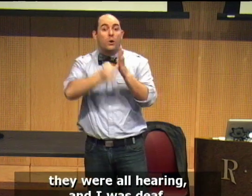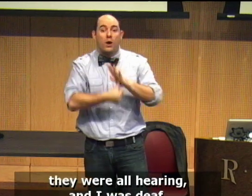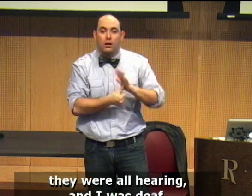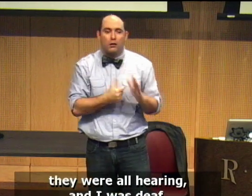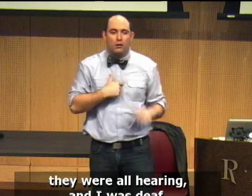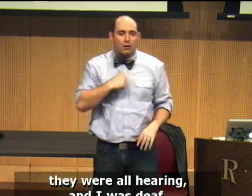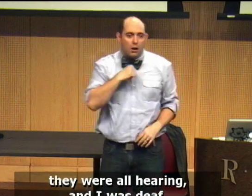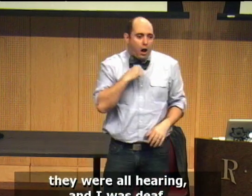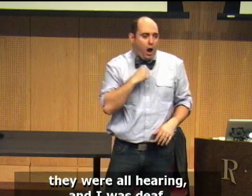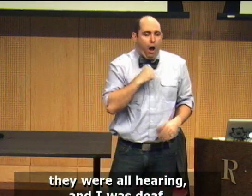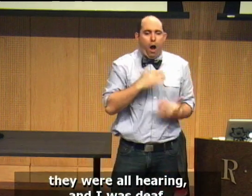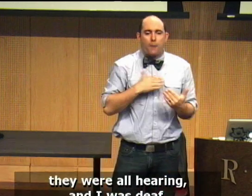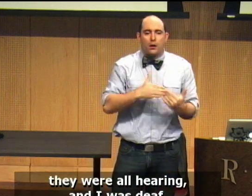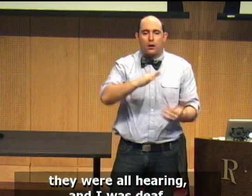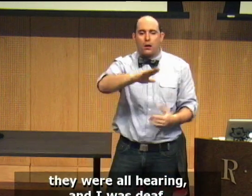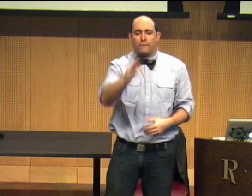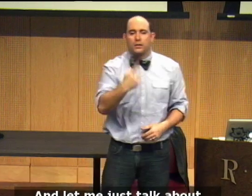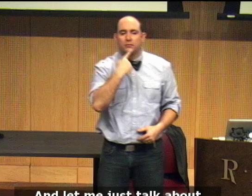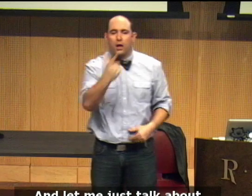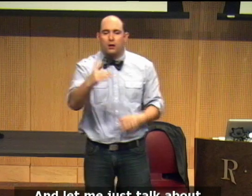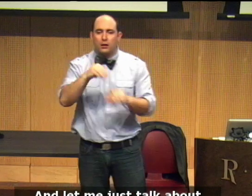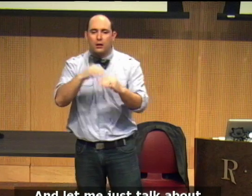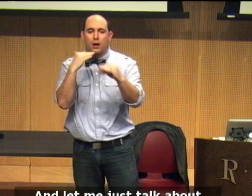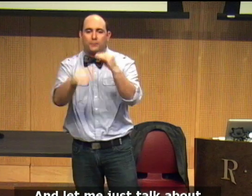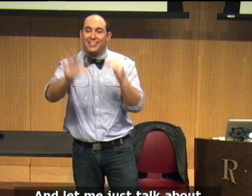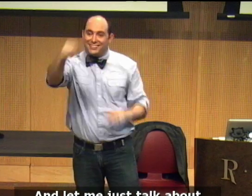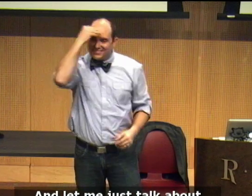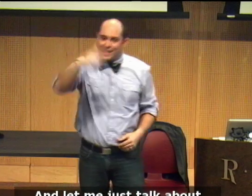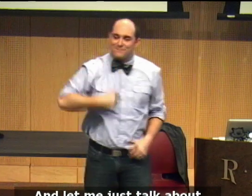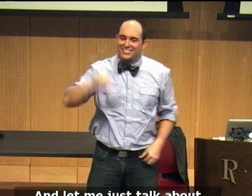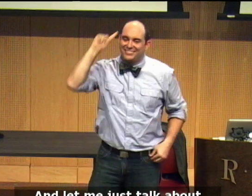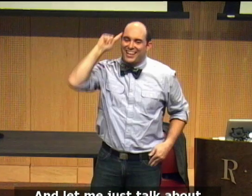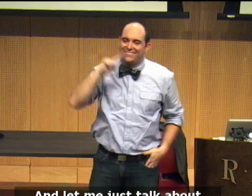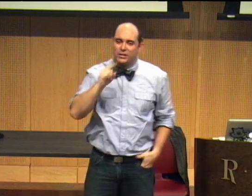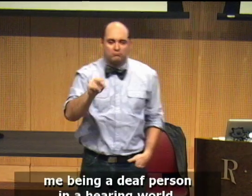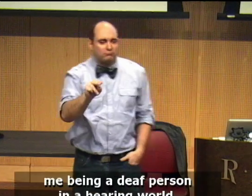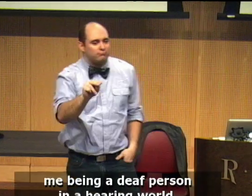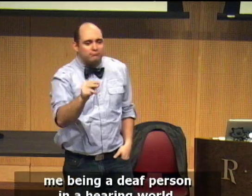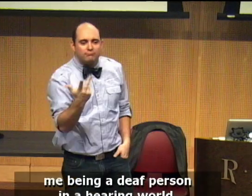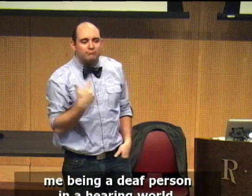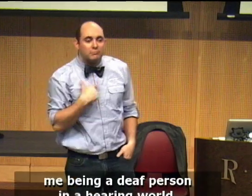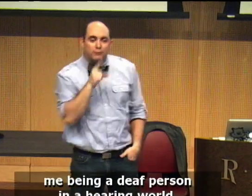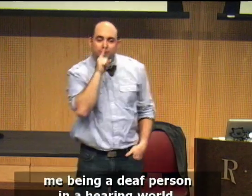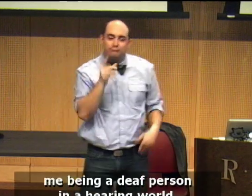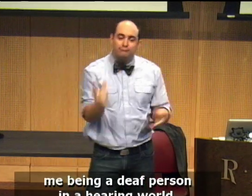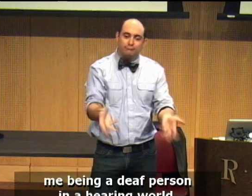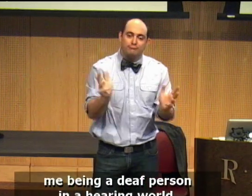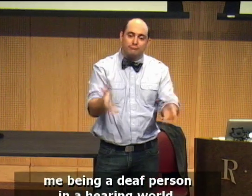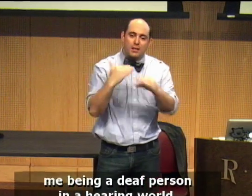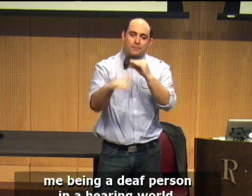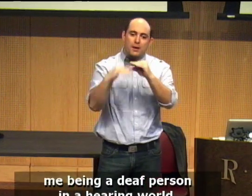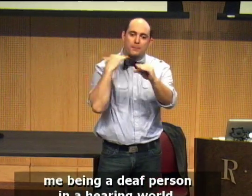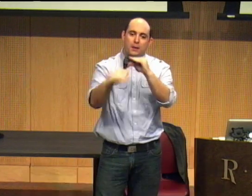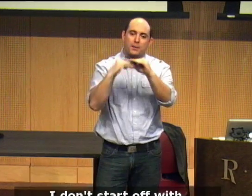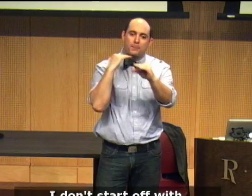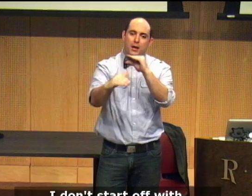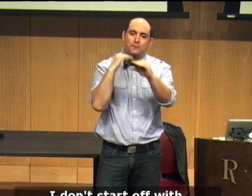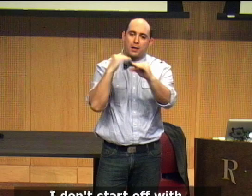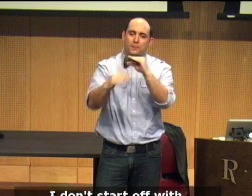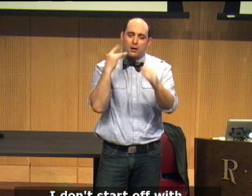was deaf. And let me just talk about me being a deaf person in a hearing world. I don't start